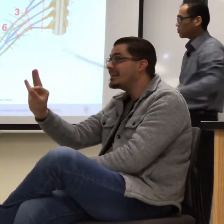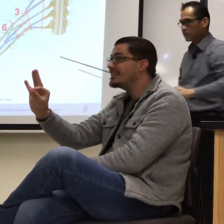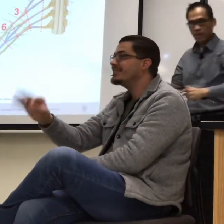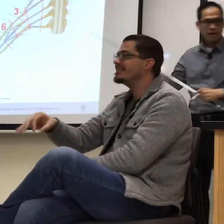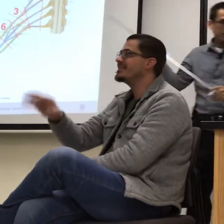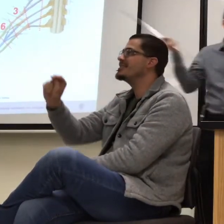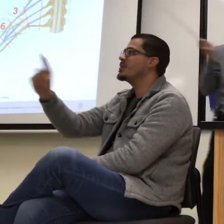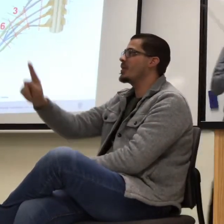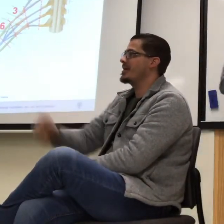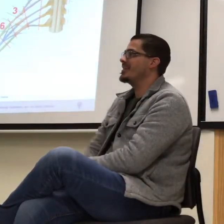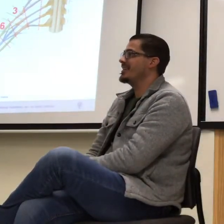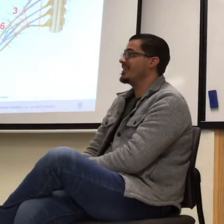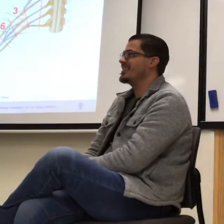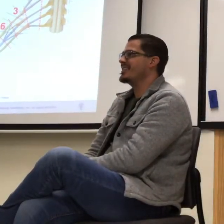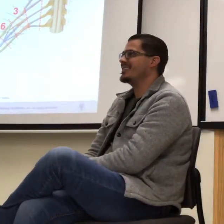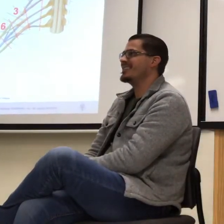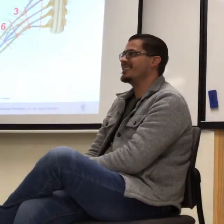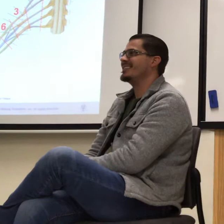C9,